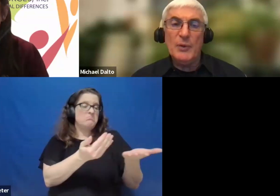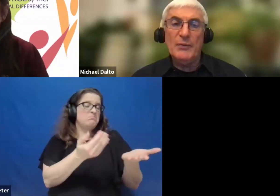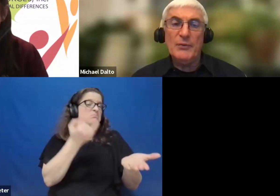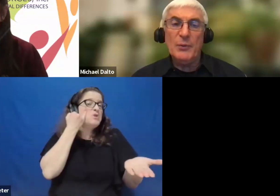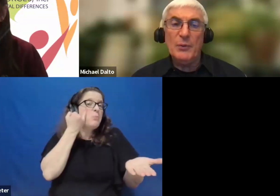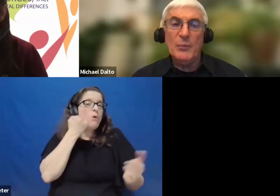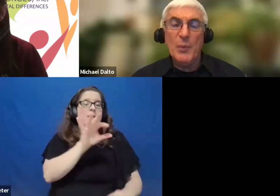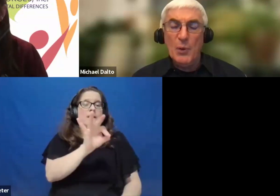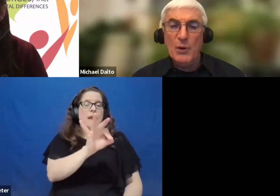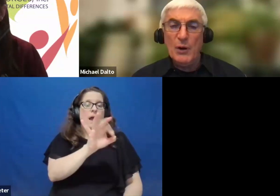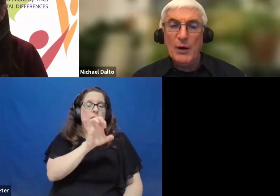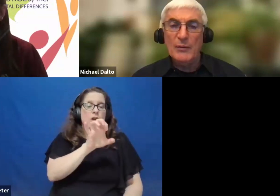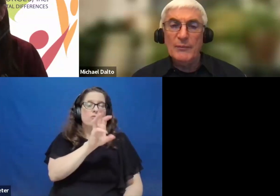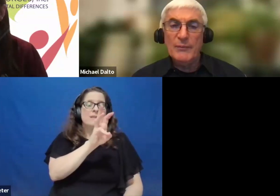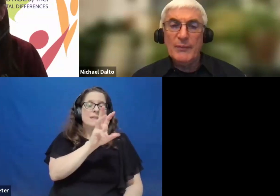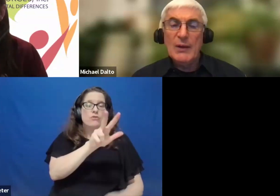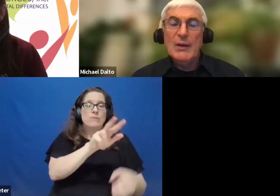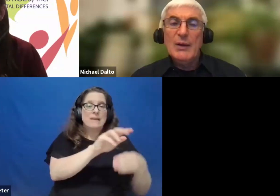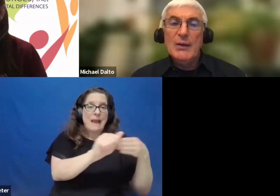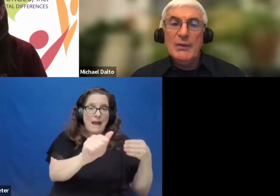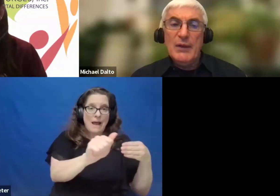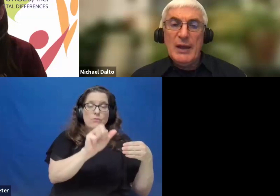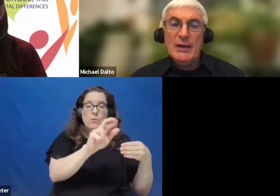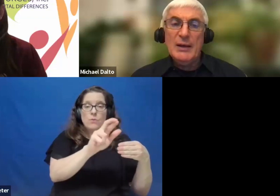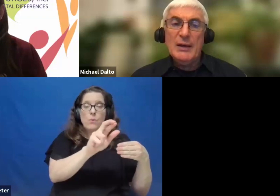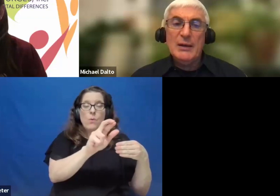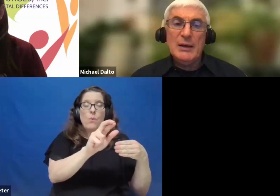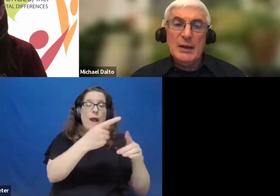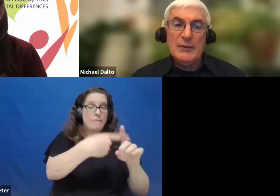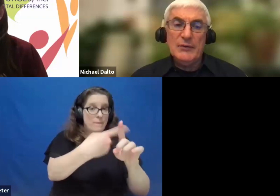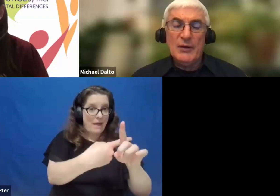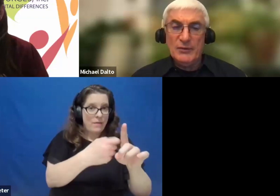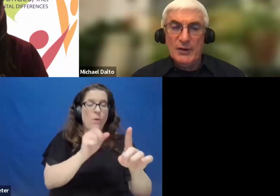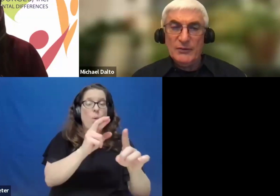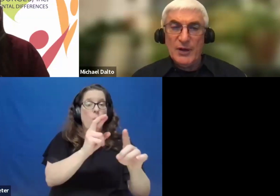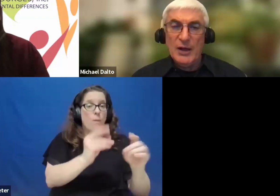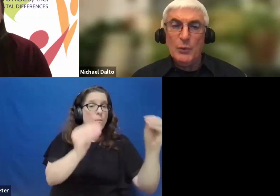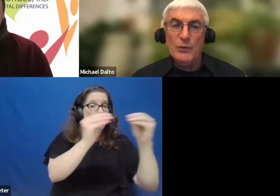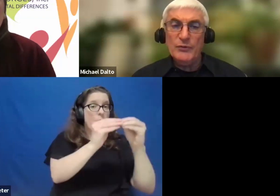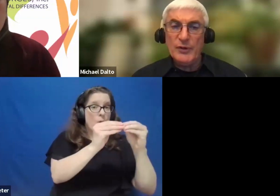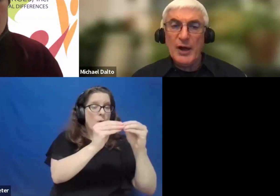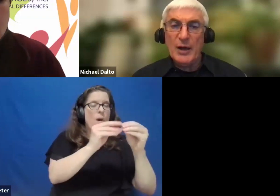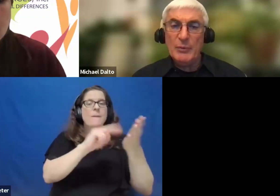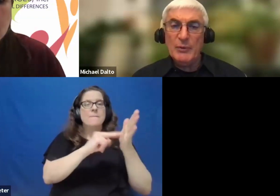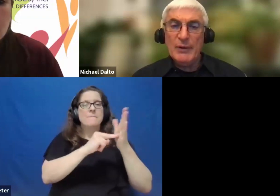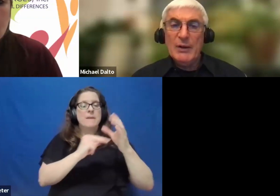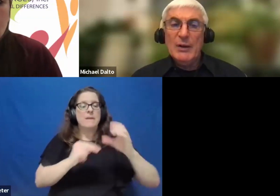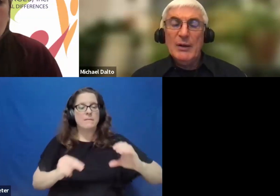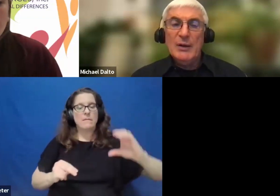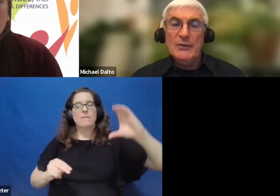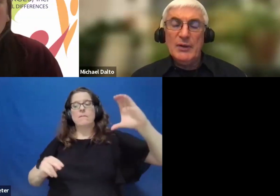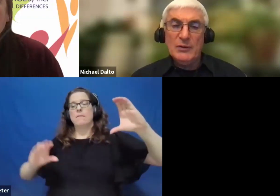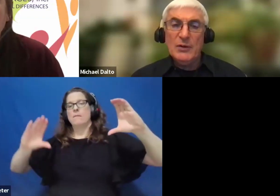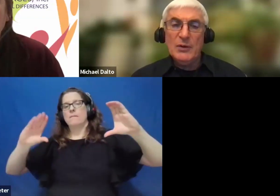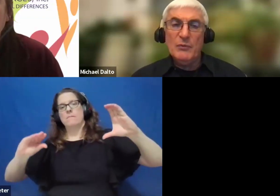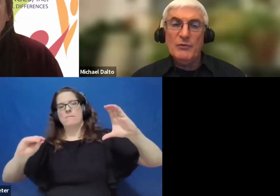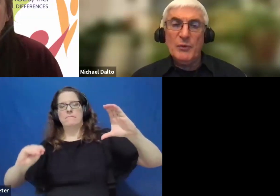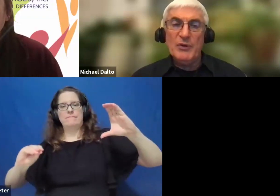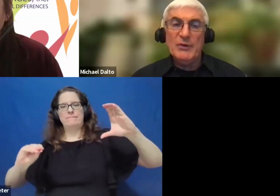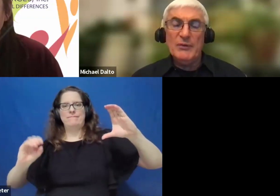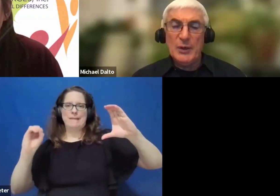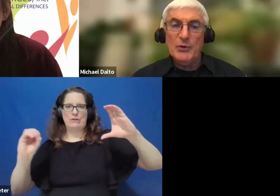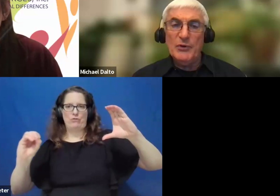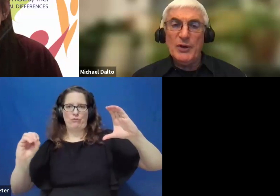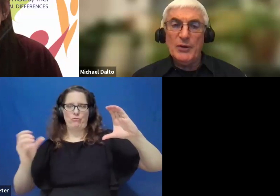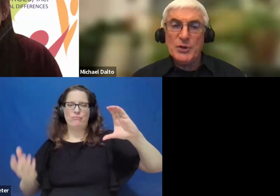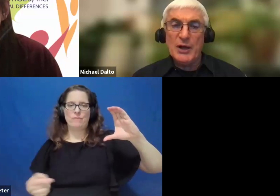$963 a month or more, then his SSI will stop. His income from